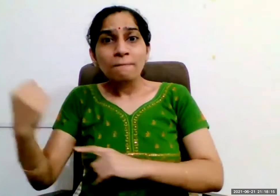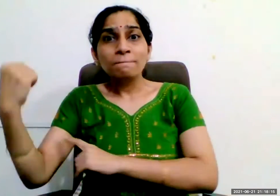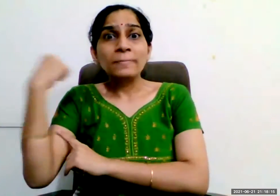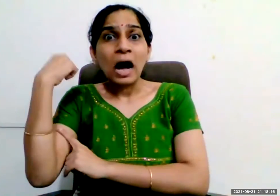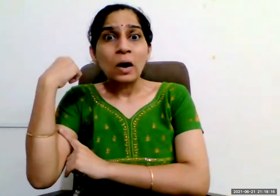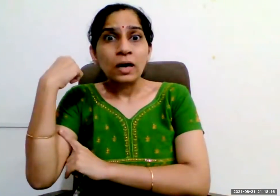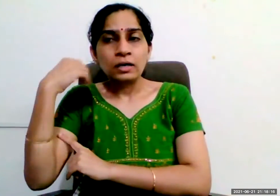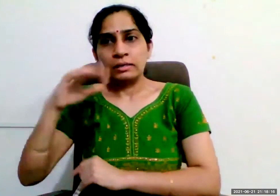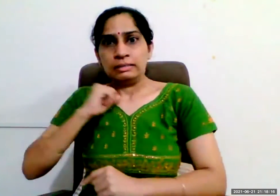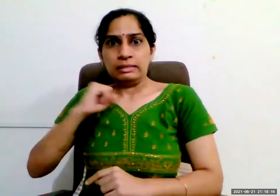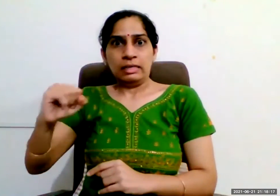kill.